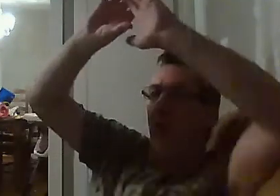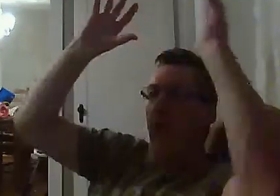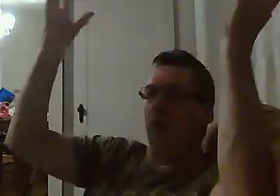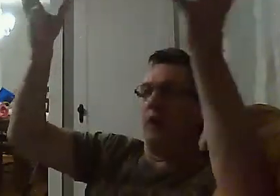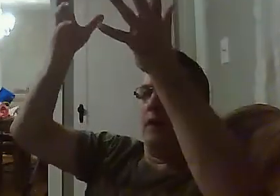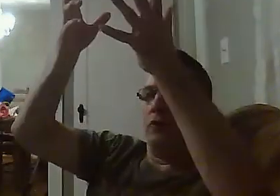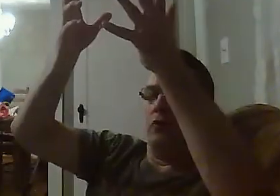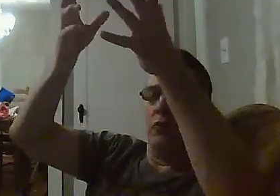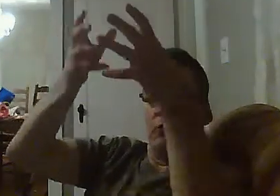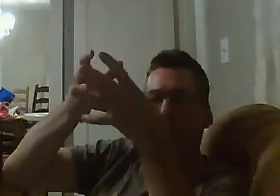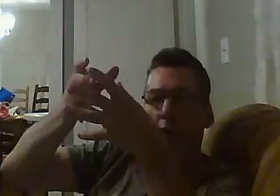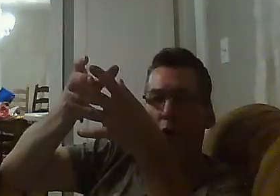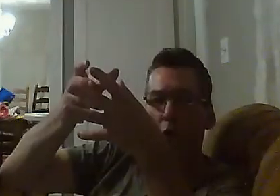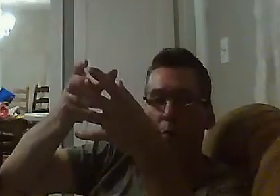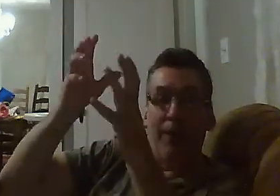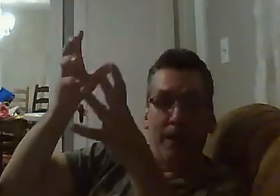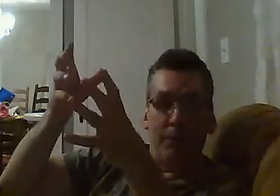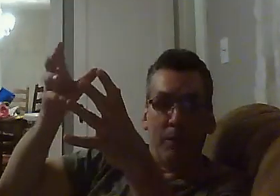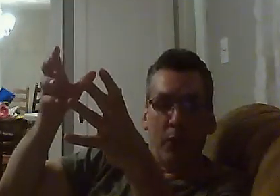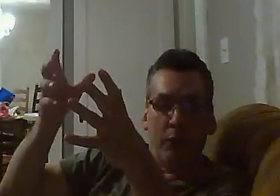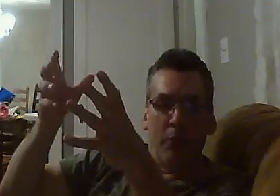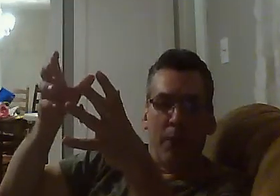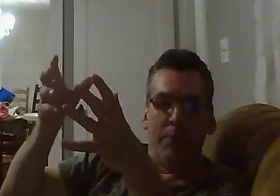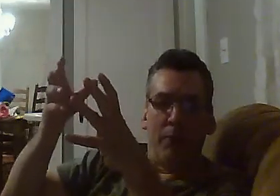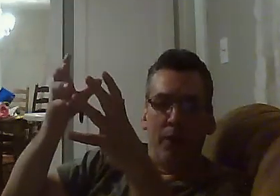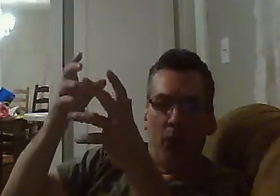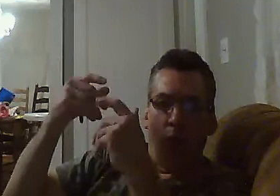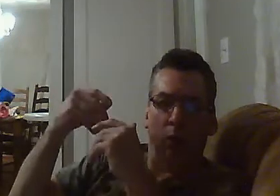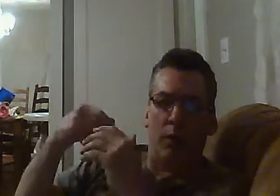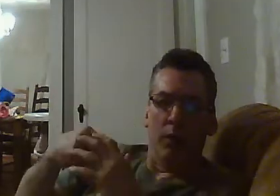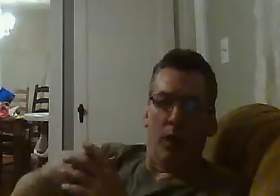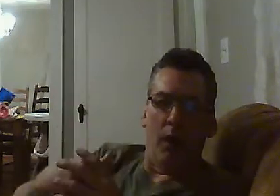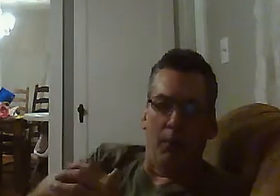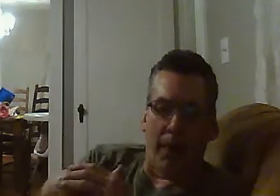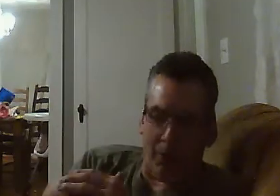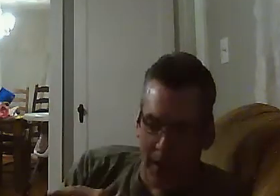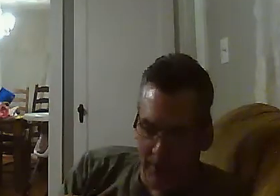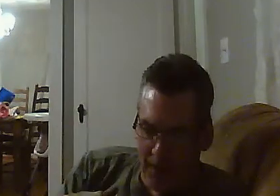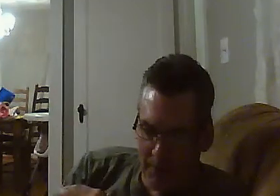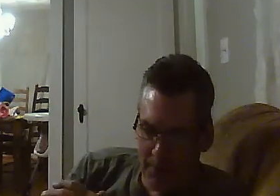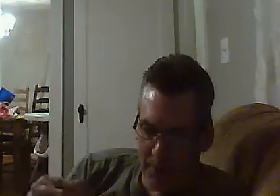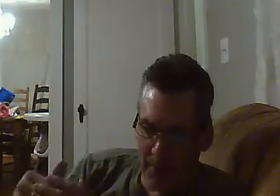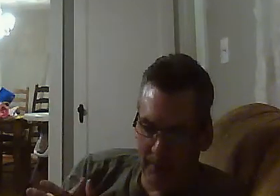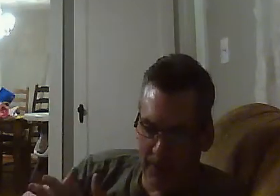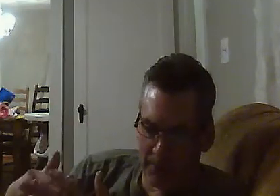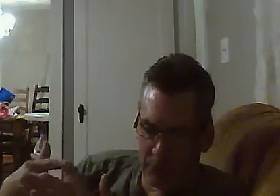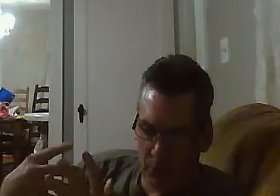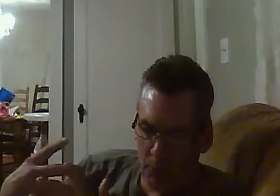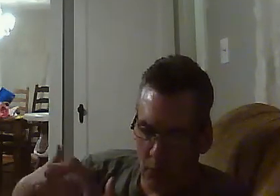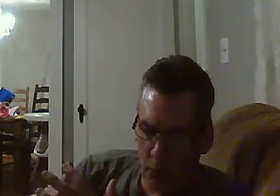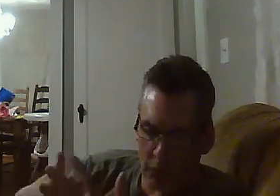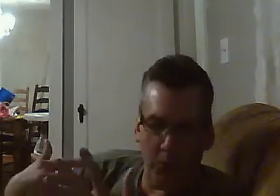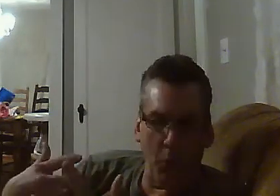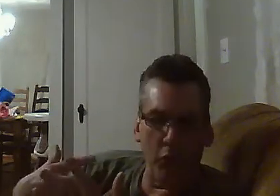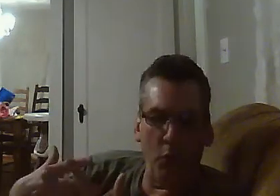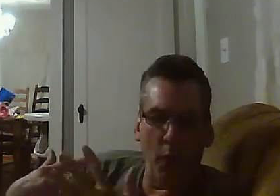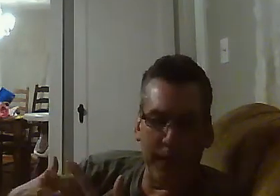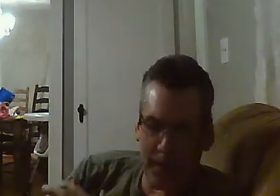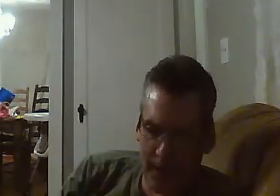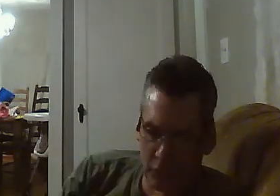round lights usually with a globe. They can be mercury vapor or metal halide. Metal halide is the most white natural